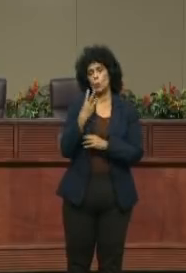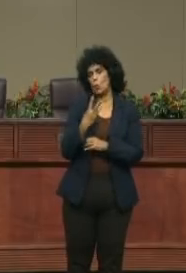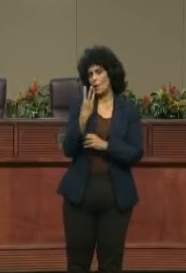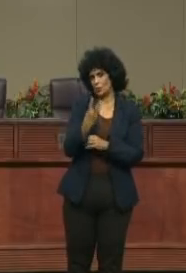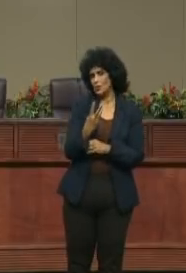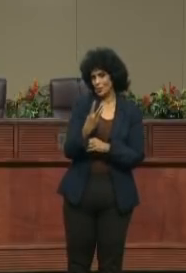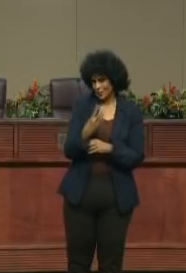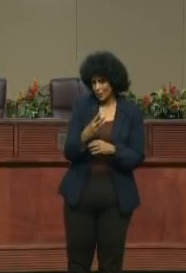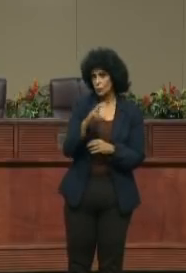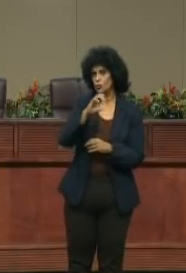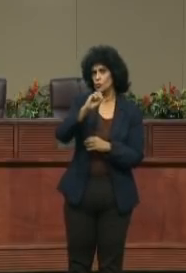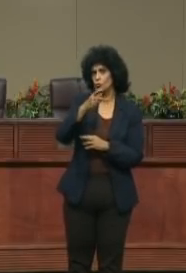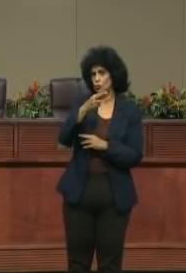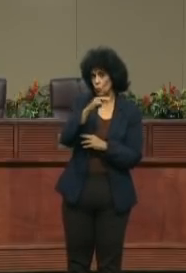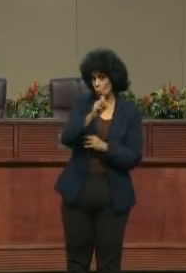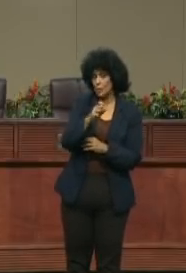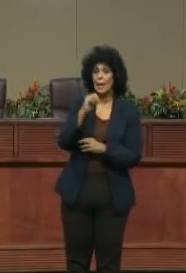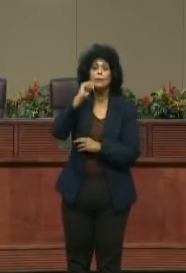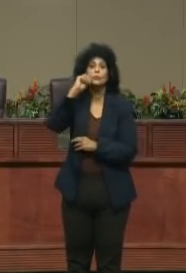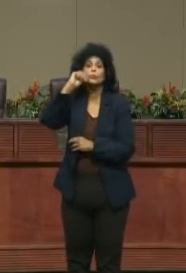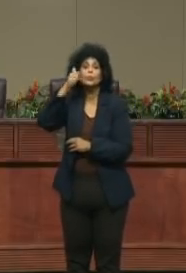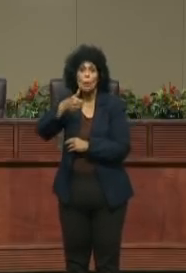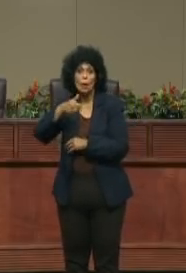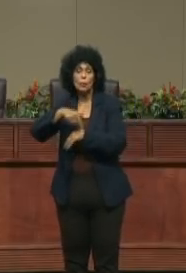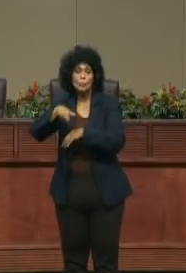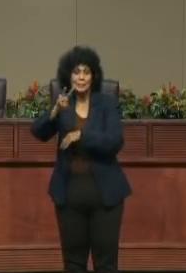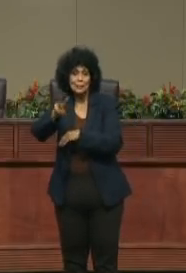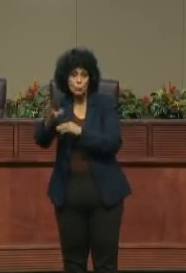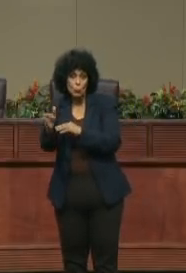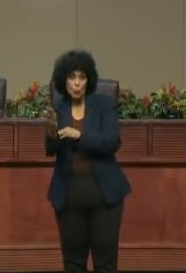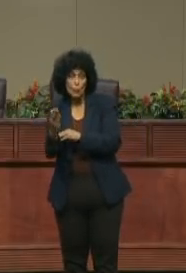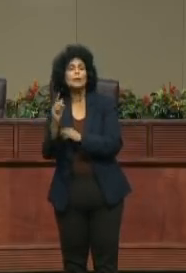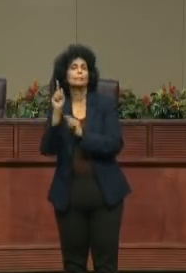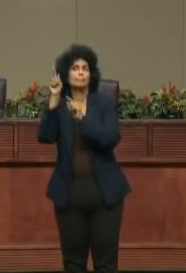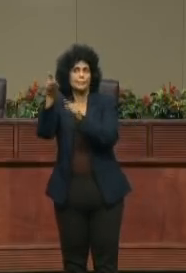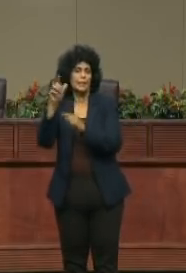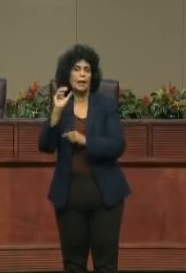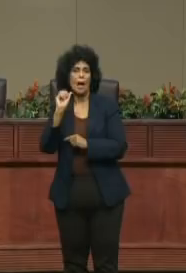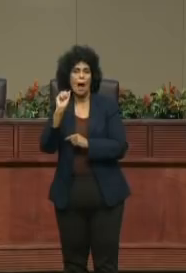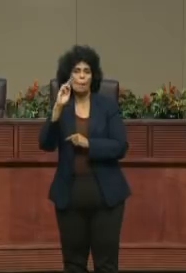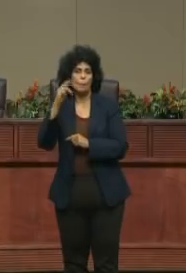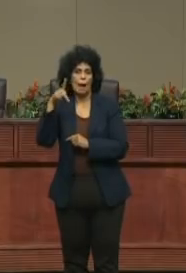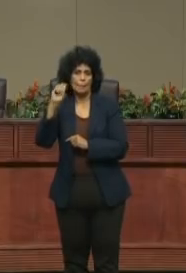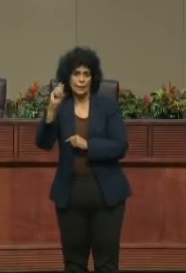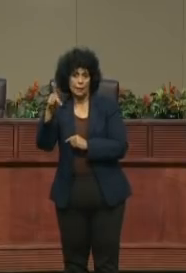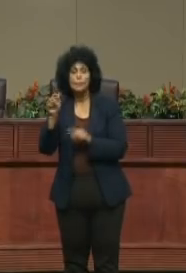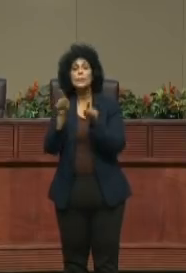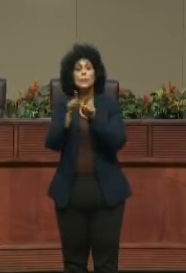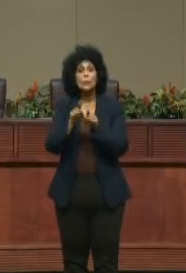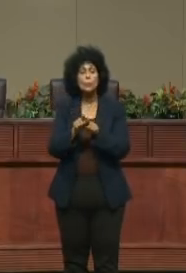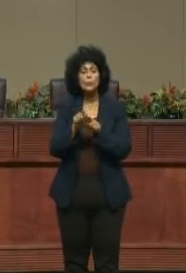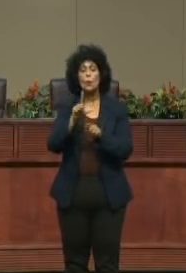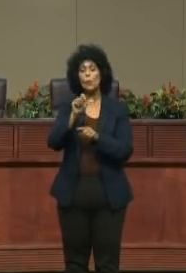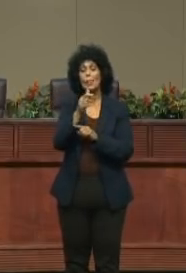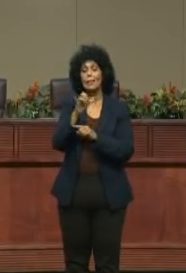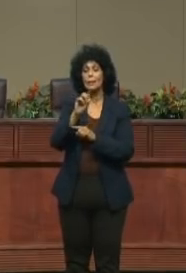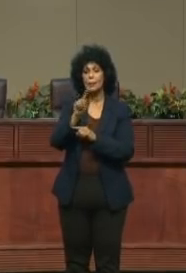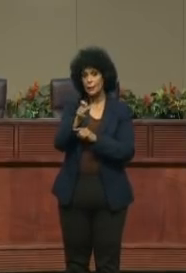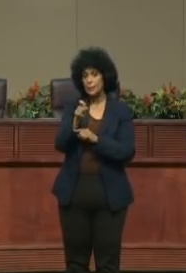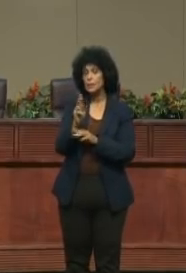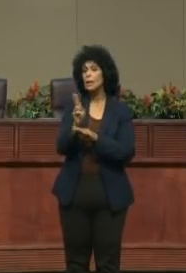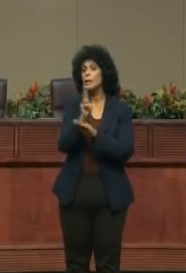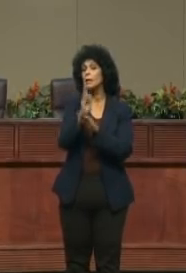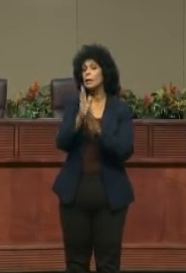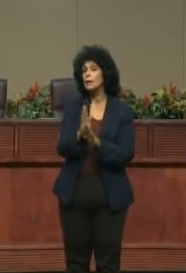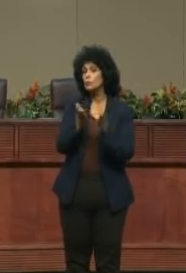6 a.m. they will be in Apopka. We can also visit the Lynx customer service window to pick up a